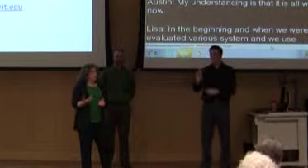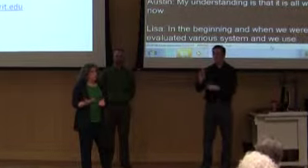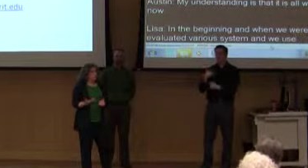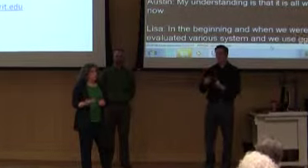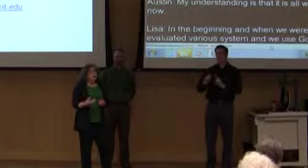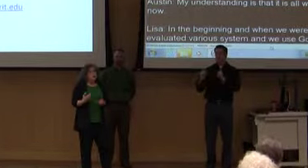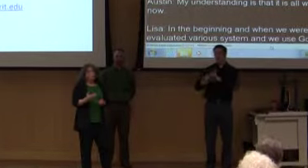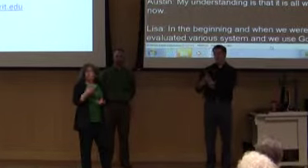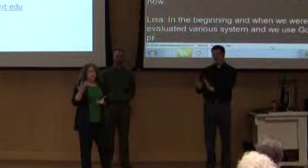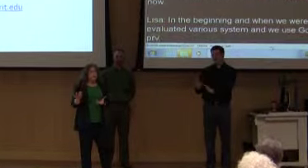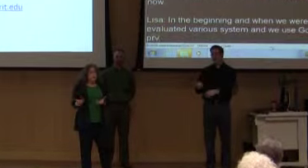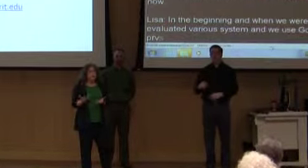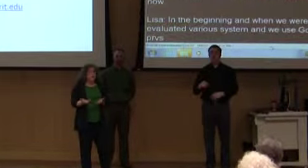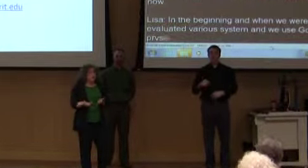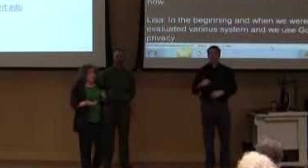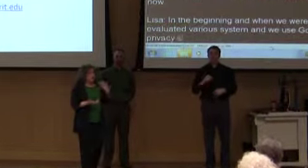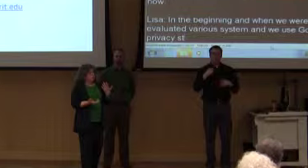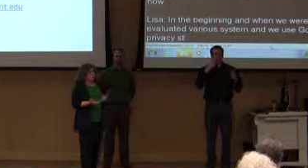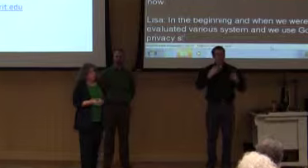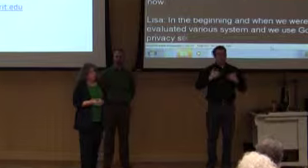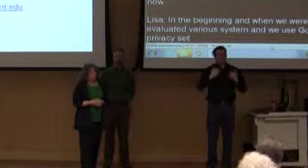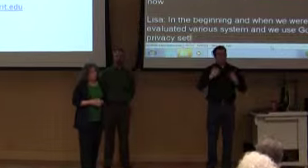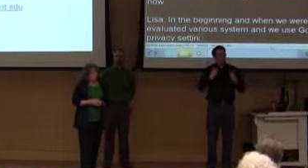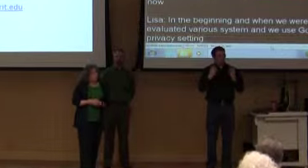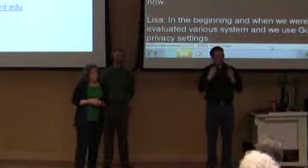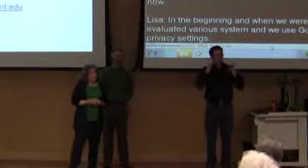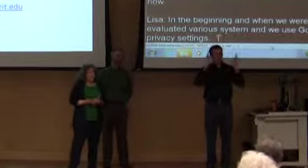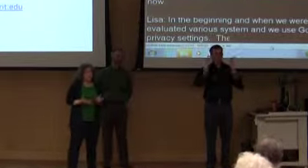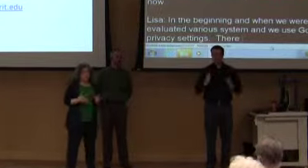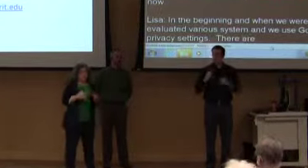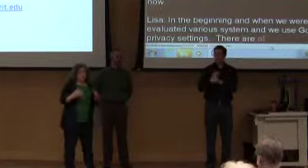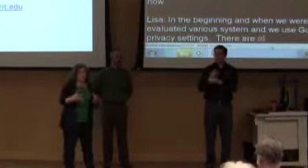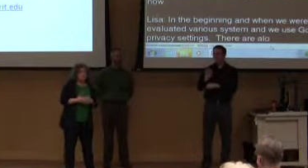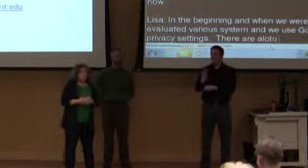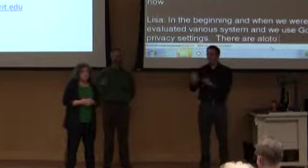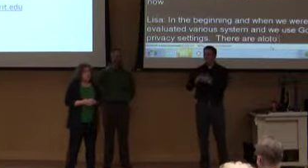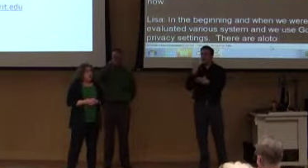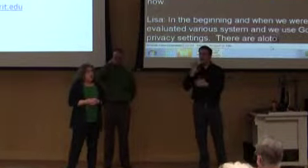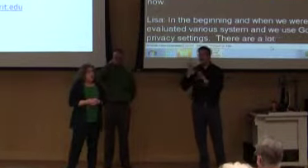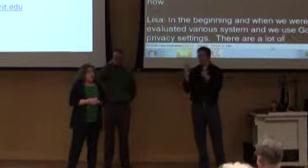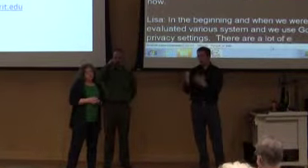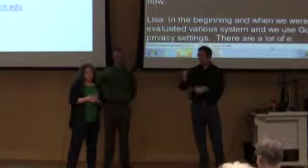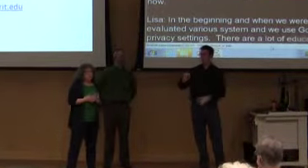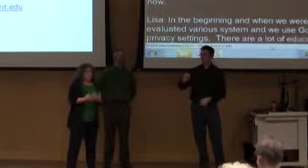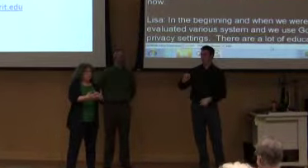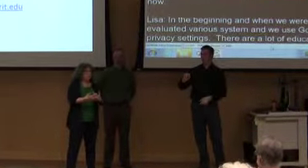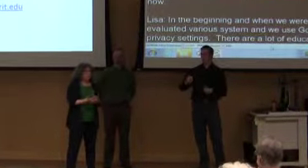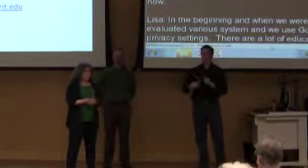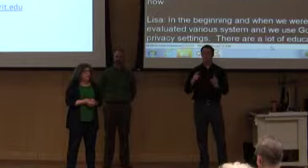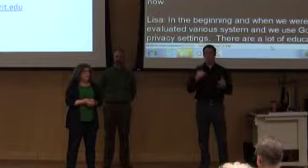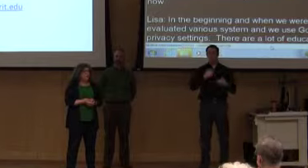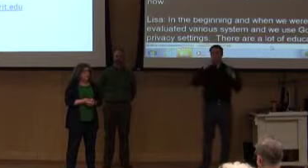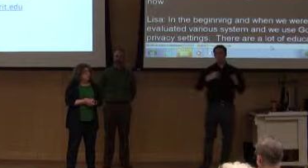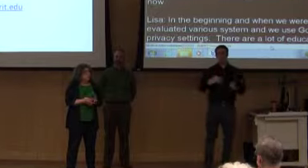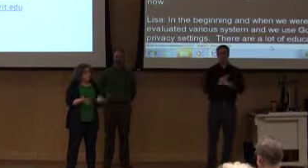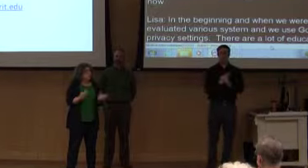different purposes. Certainly, there are lots of educators that use Facebook pages for their classes, but we